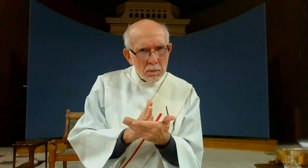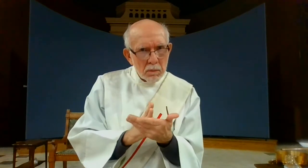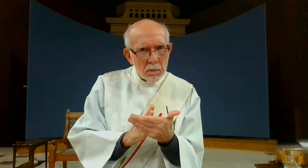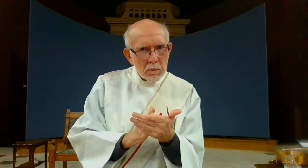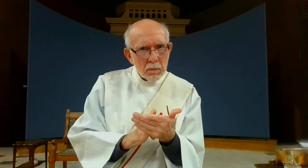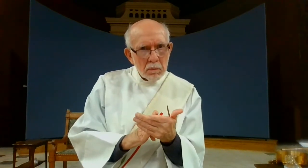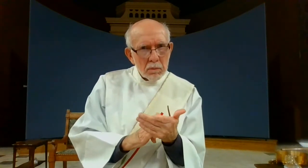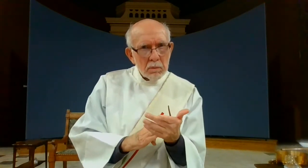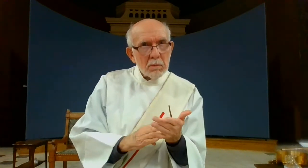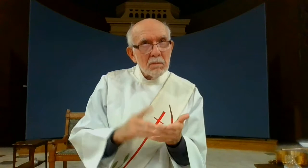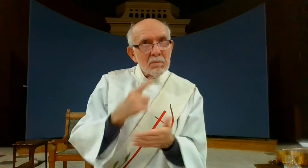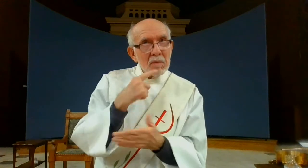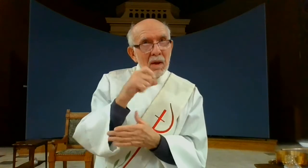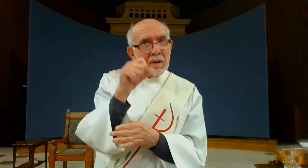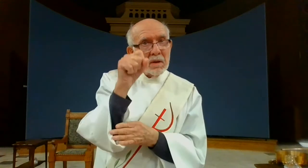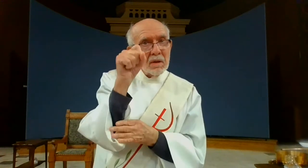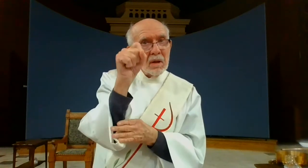She felt humbled.